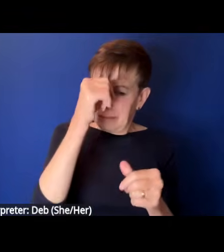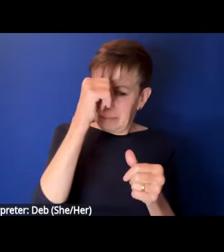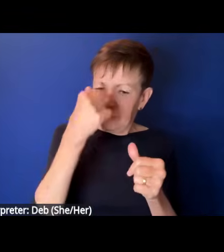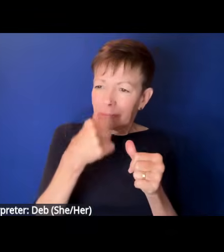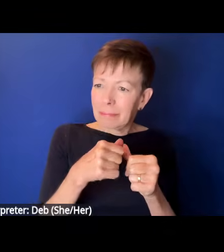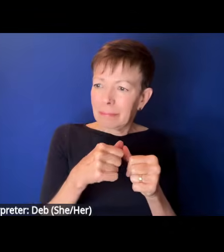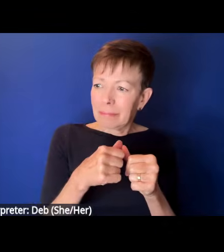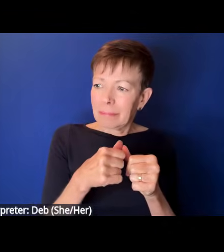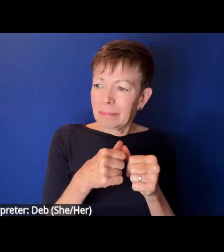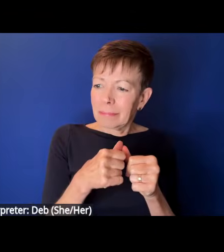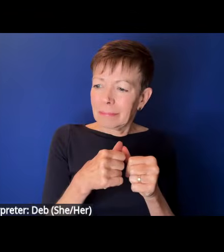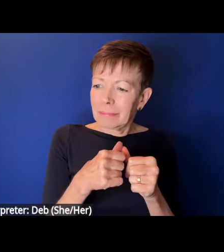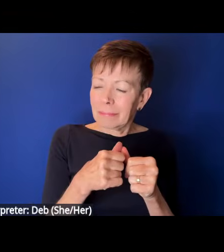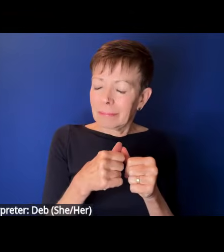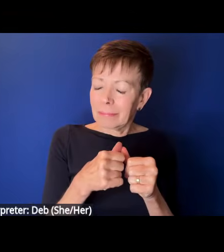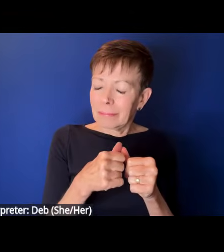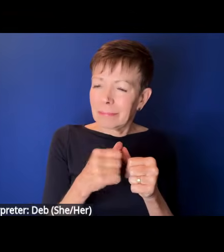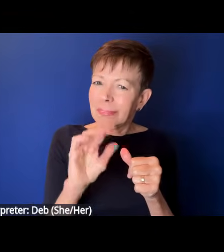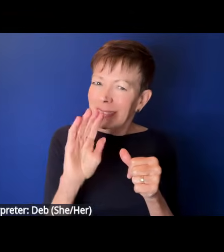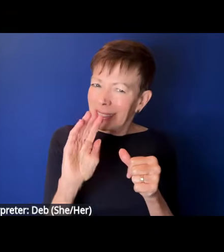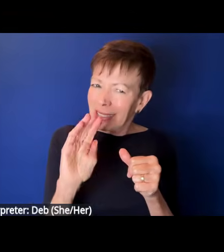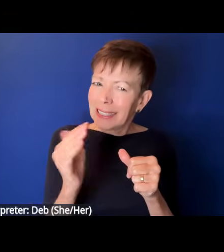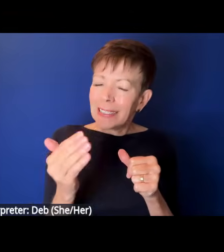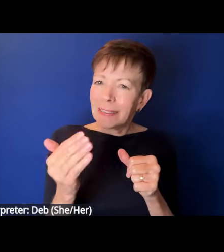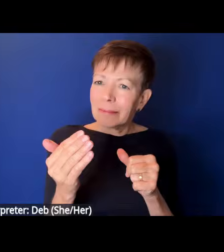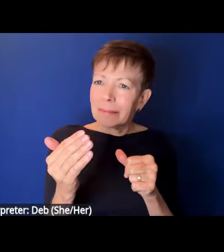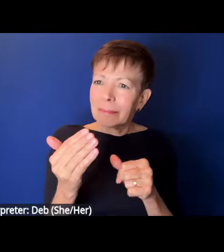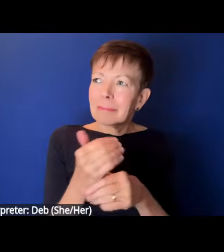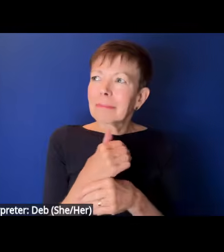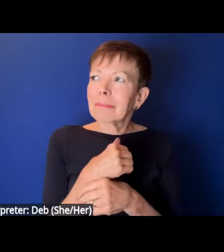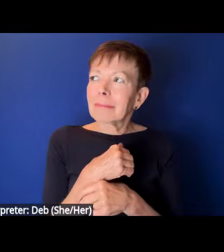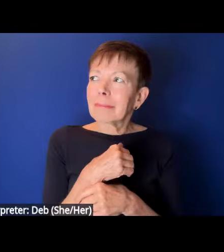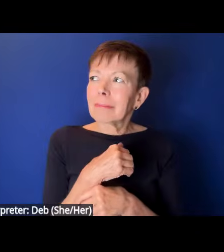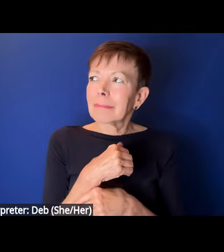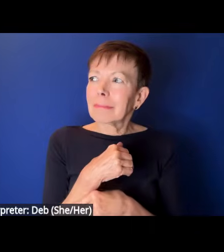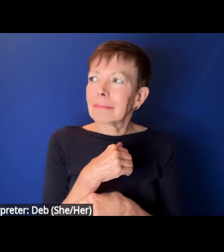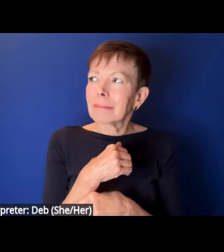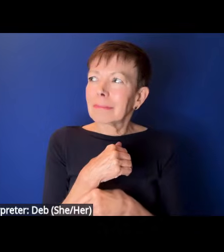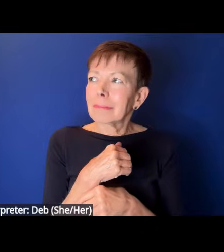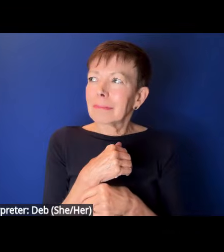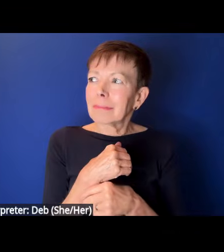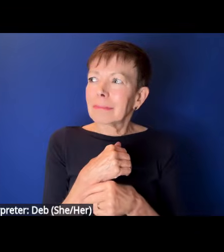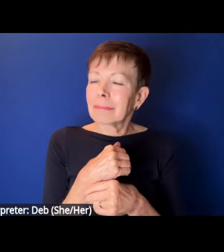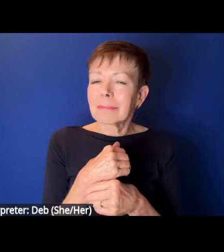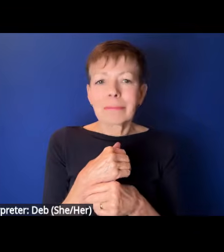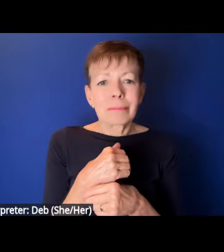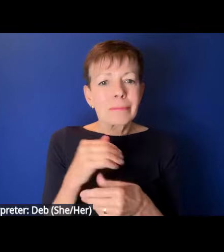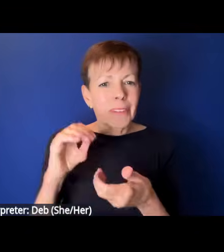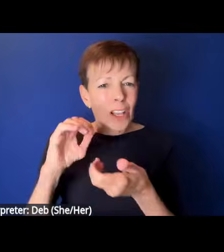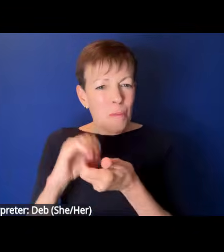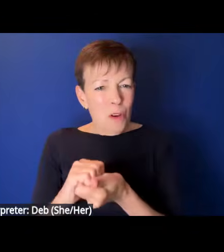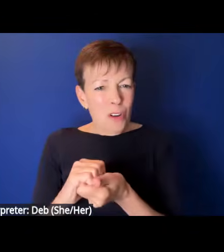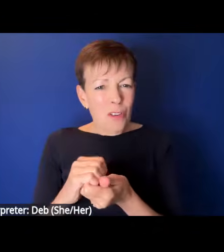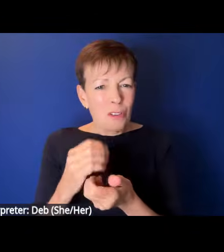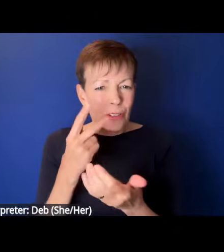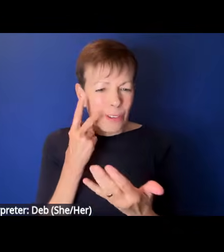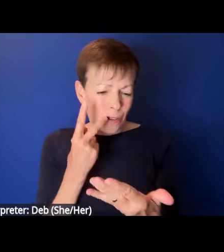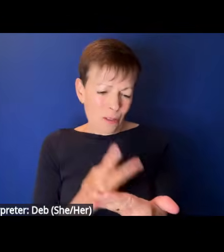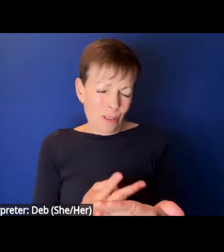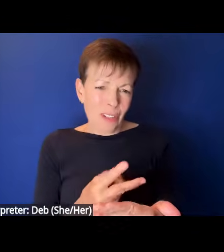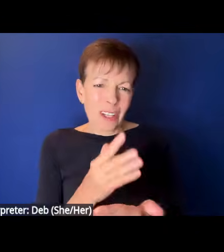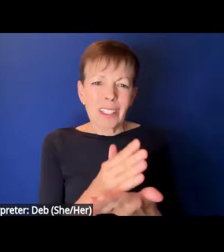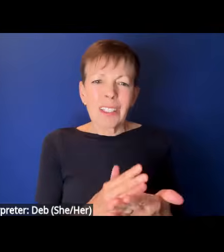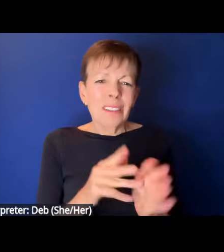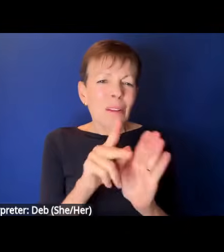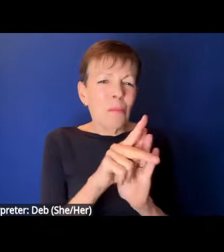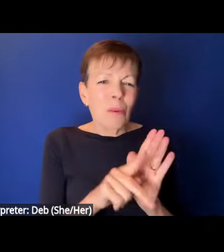a lot of things that the partners saw as archaic, some things that we expressed